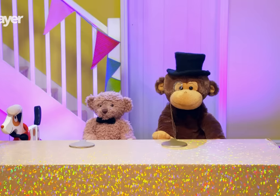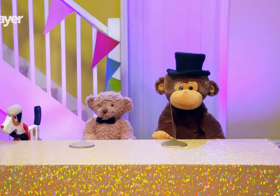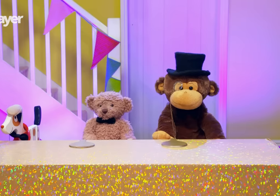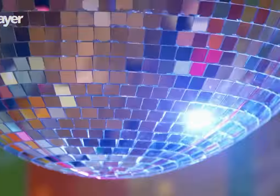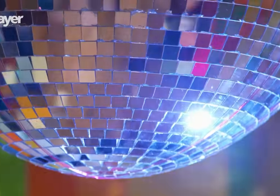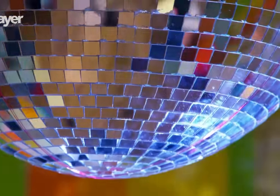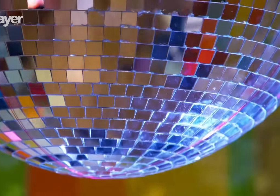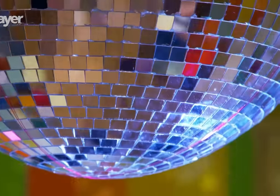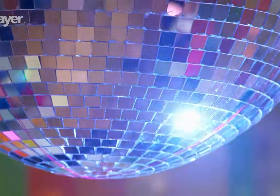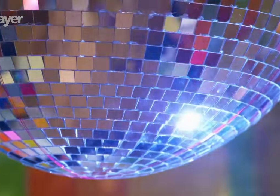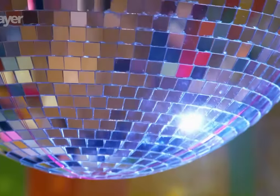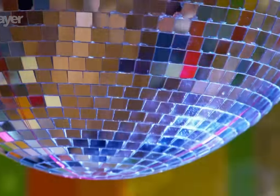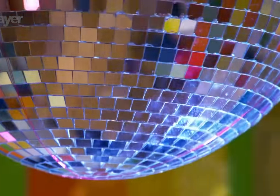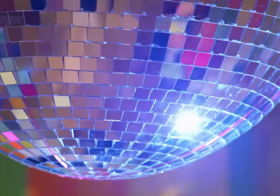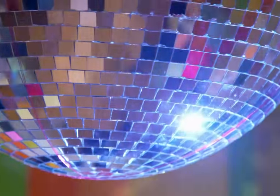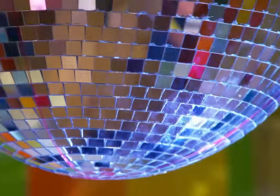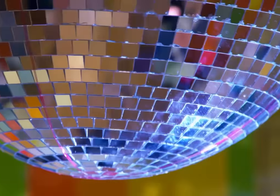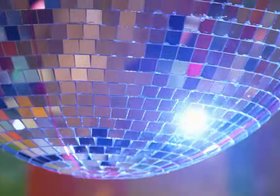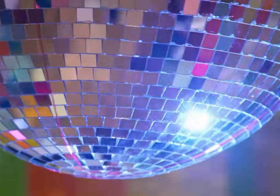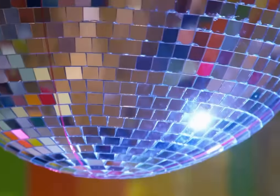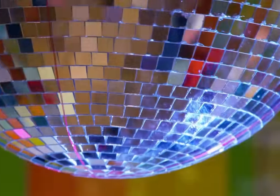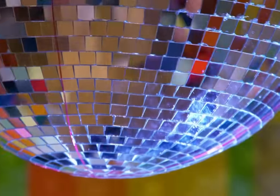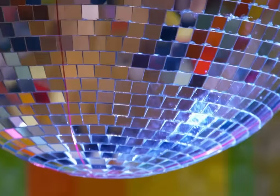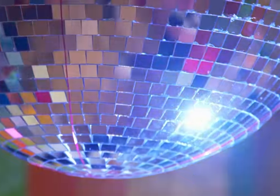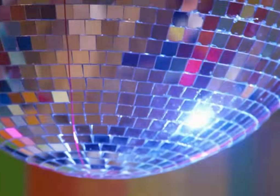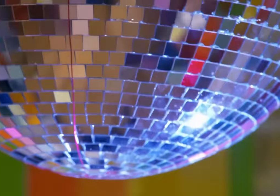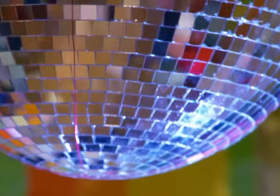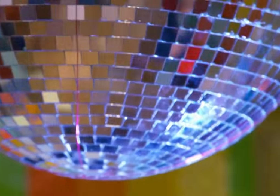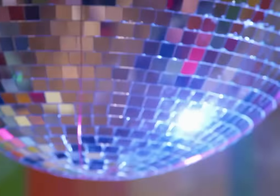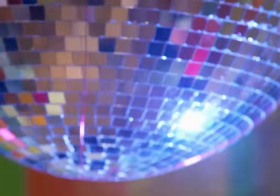floor, dancing the waltz, is Mr. Tumble and his partner, Polly Dolly.